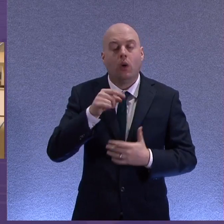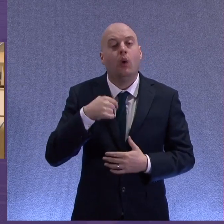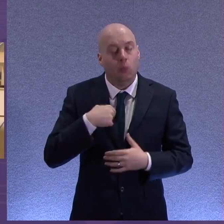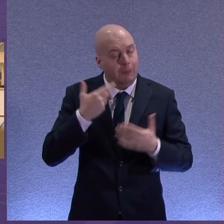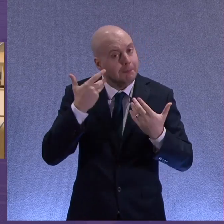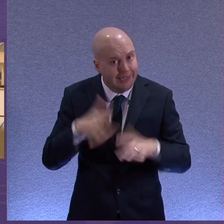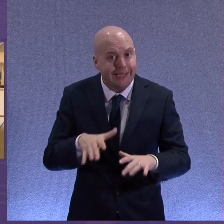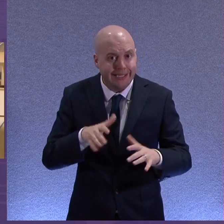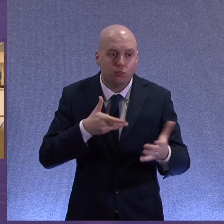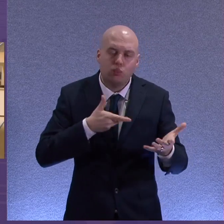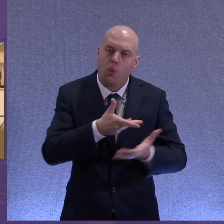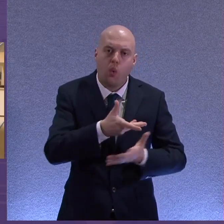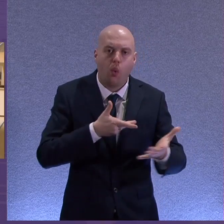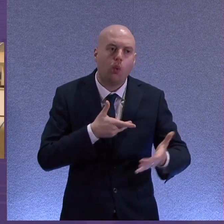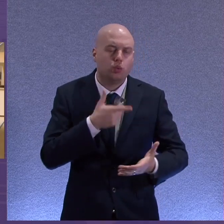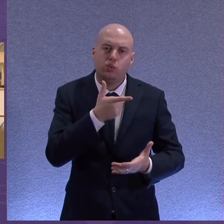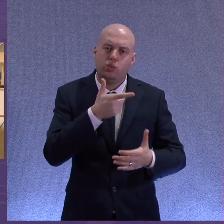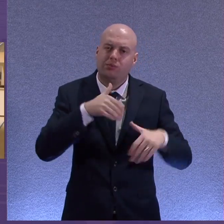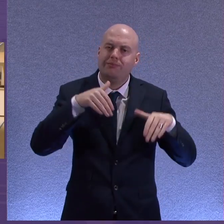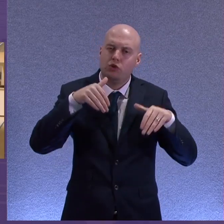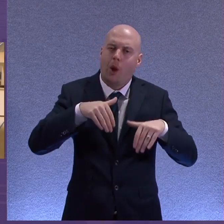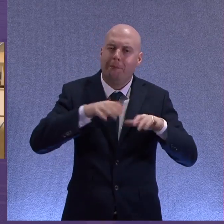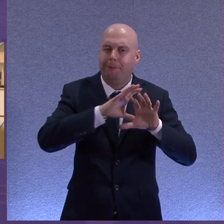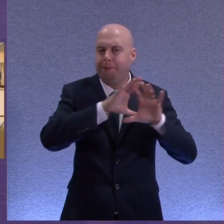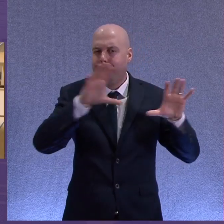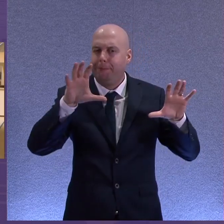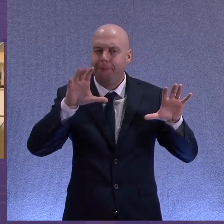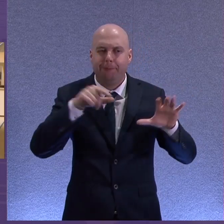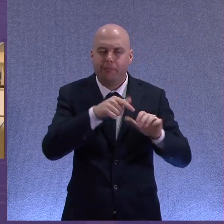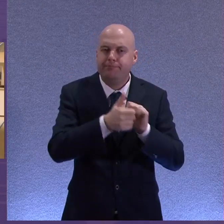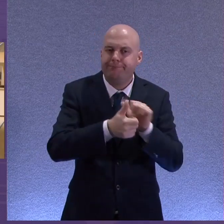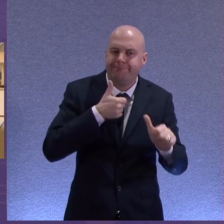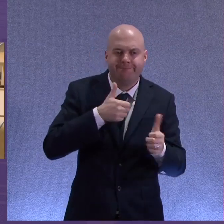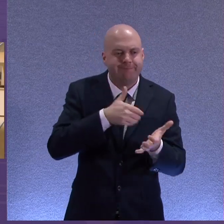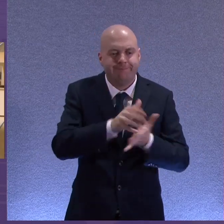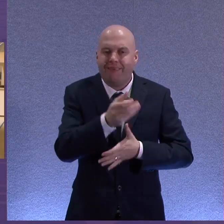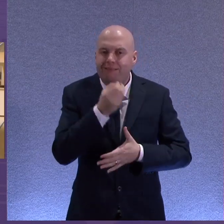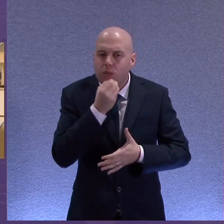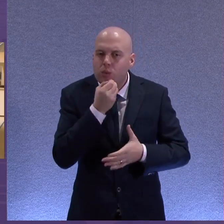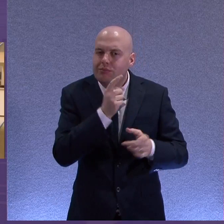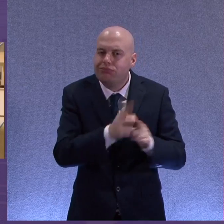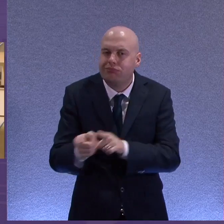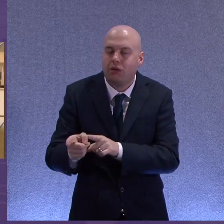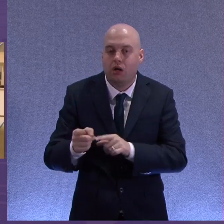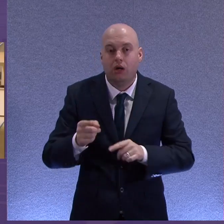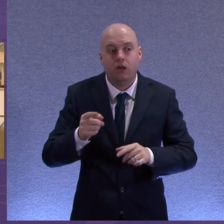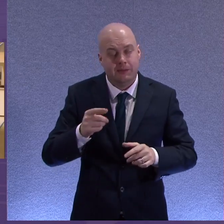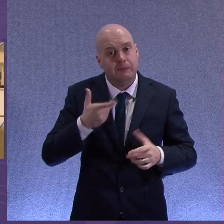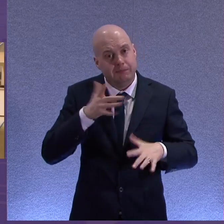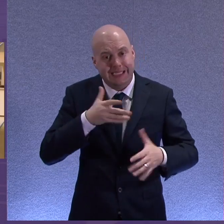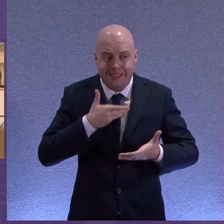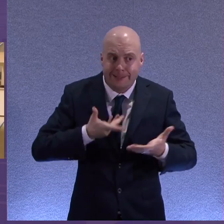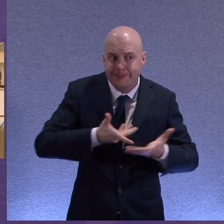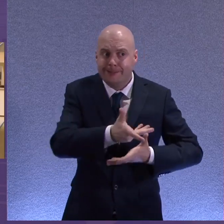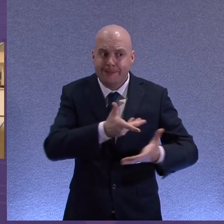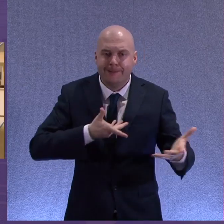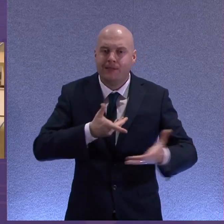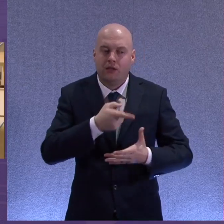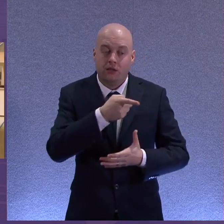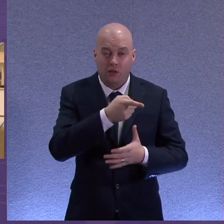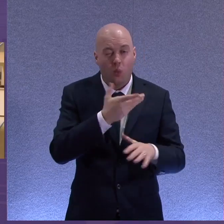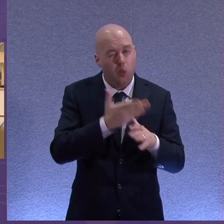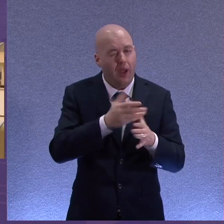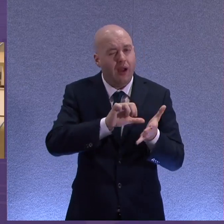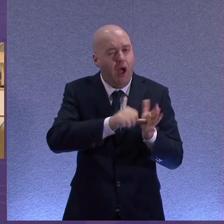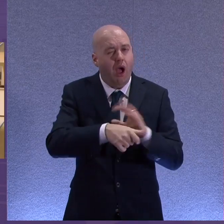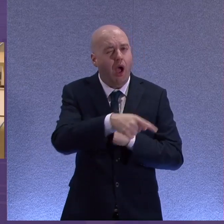Ewing has had those conversations. I know the supermarkets are working hard in terms of trying to make